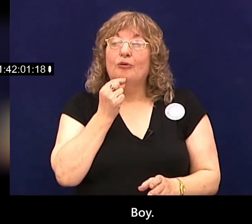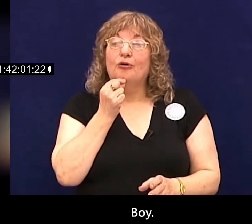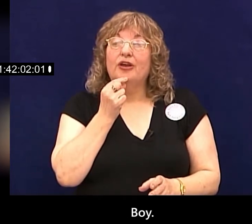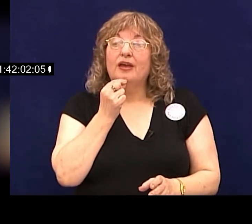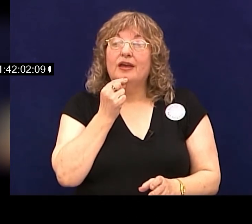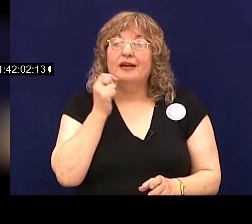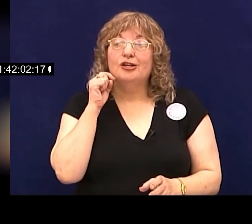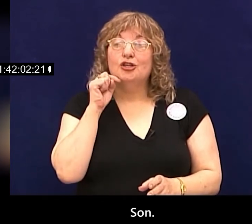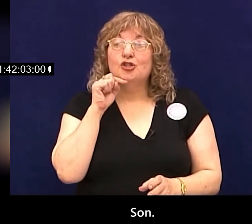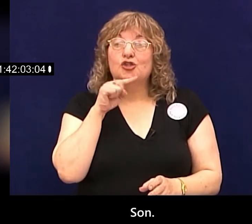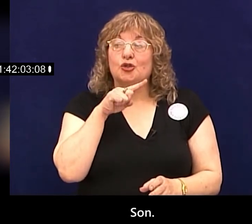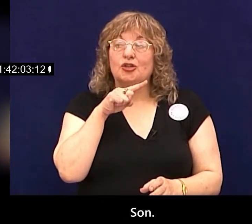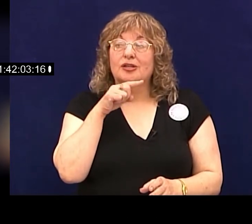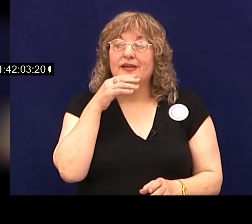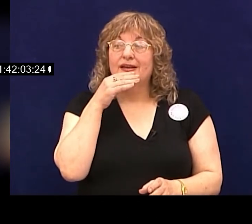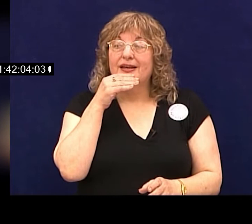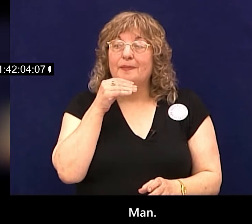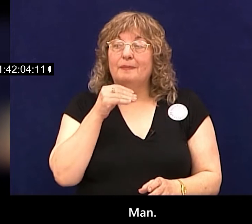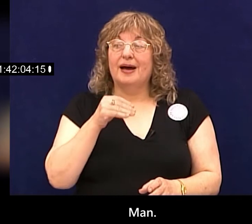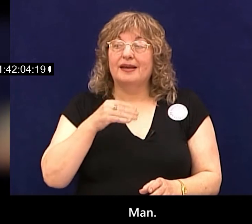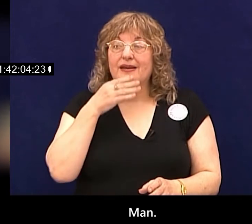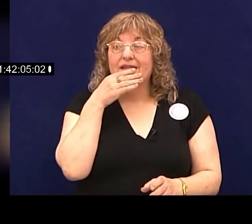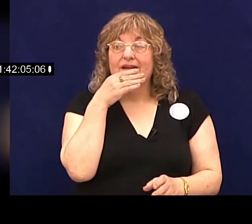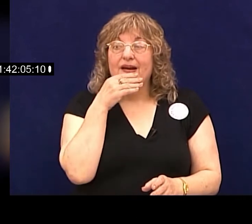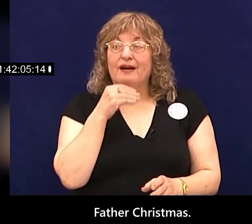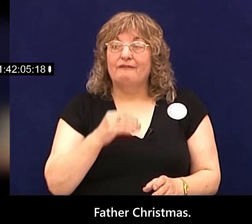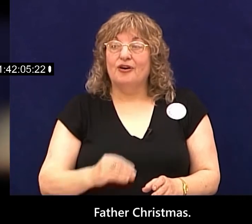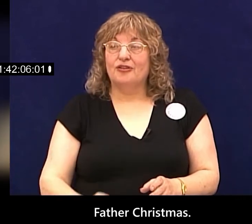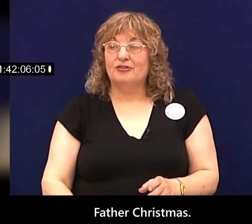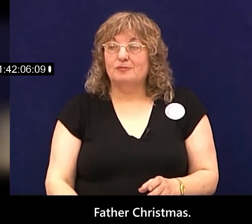boy, son, man, Father Christmas,